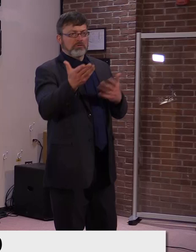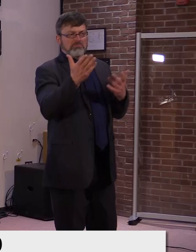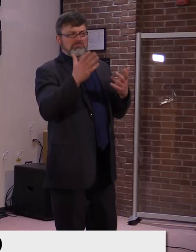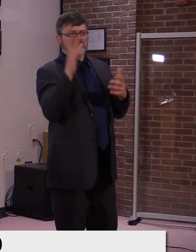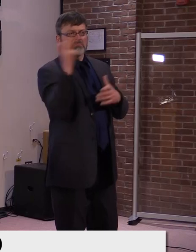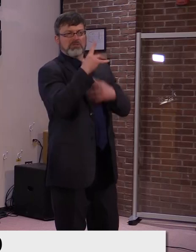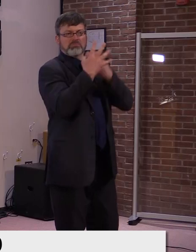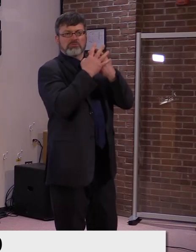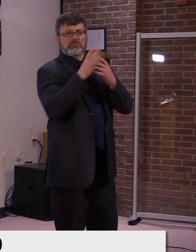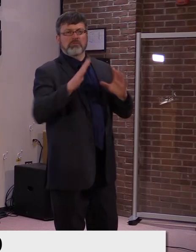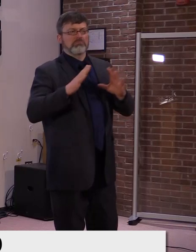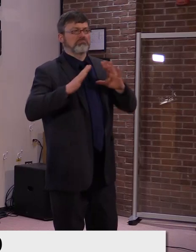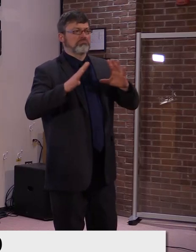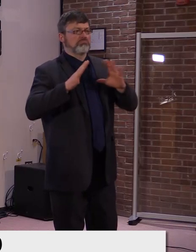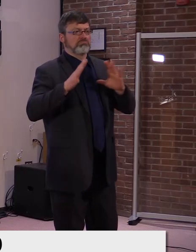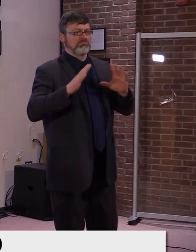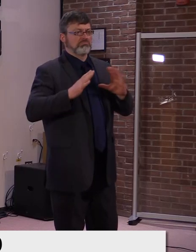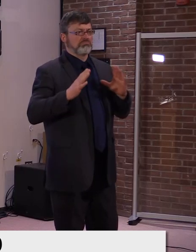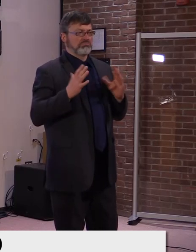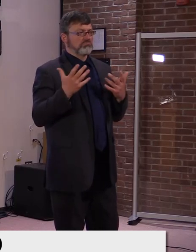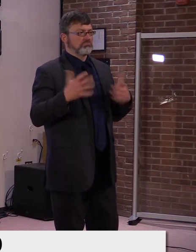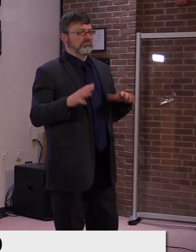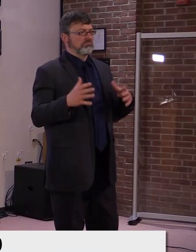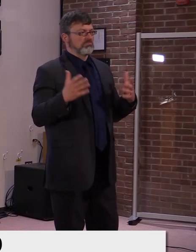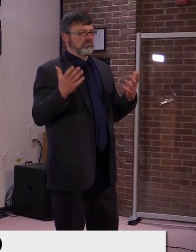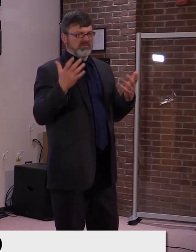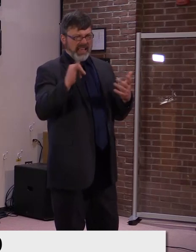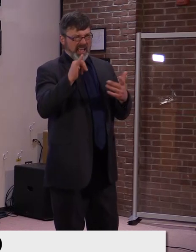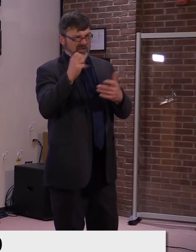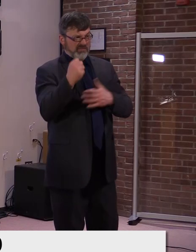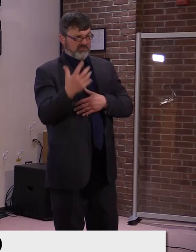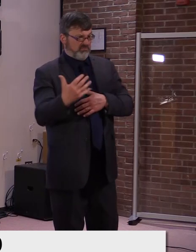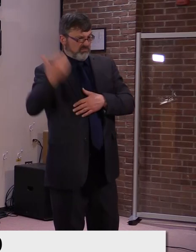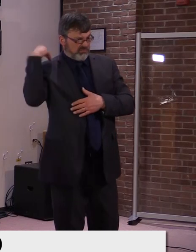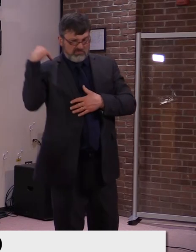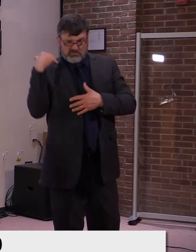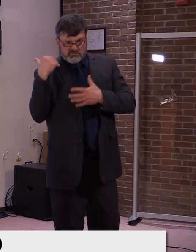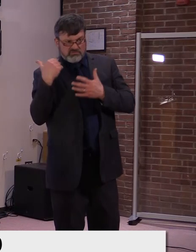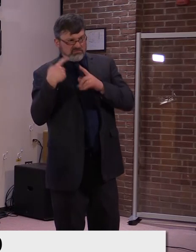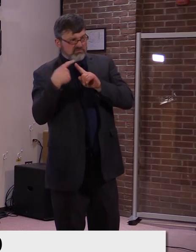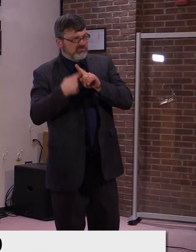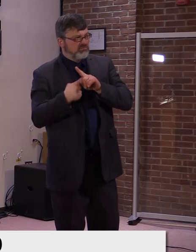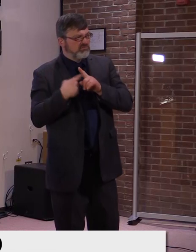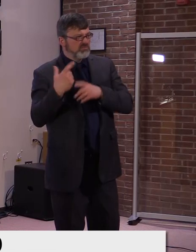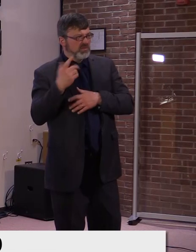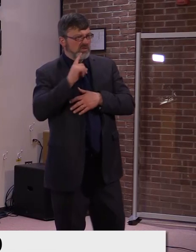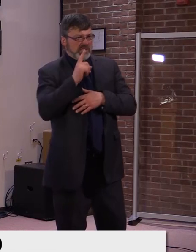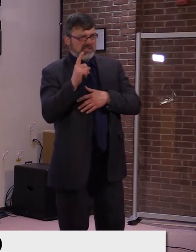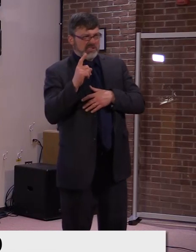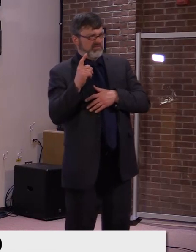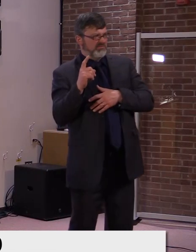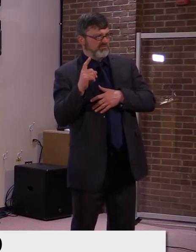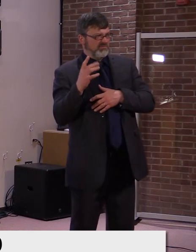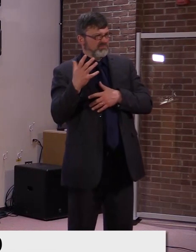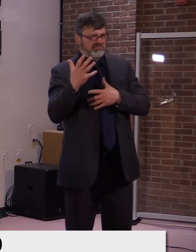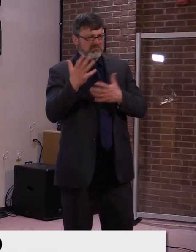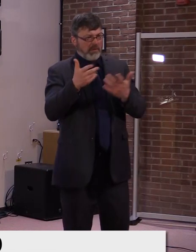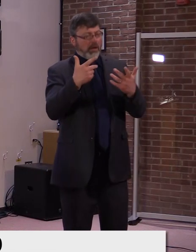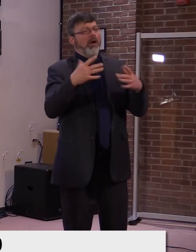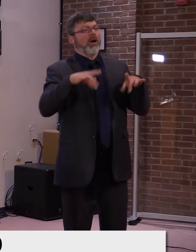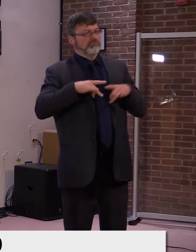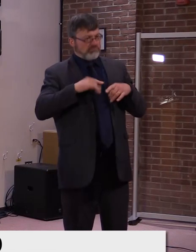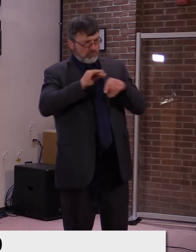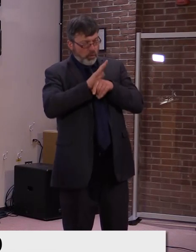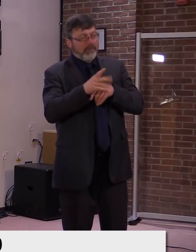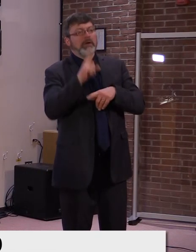been returned. That's been quite a while ago, and I apologize for not announcing that, but he's been returned quite a while ago, and he's